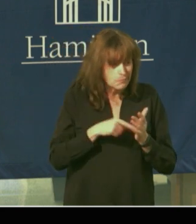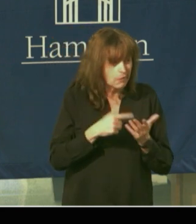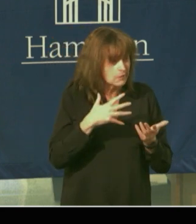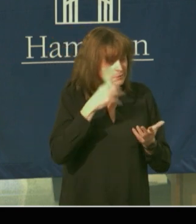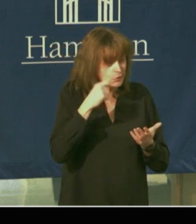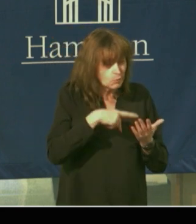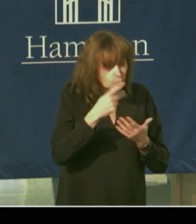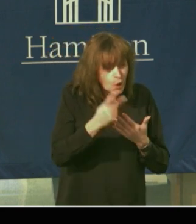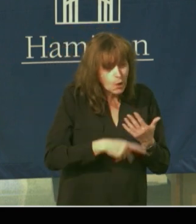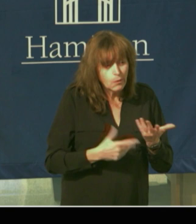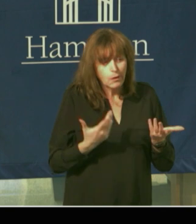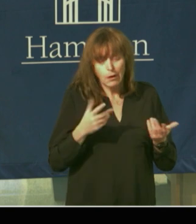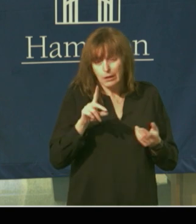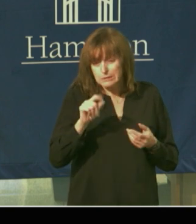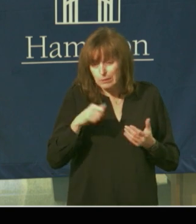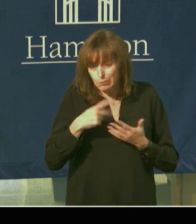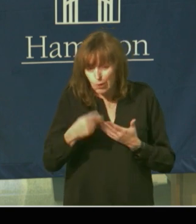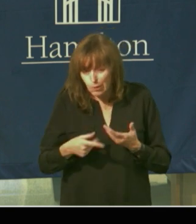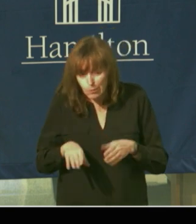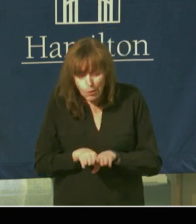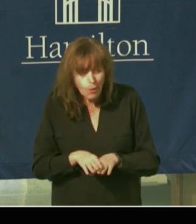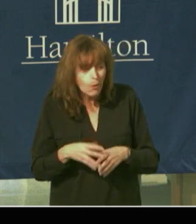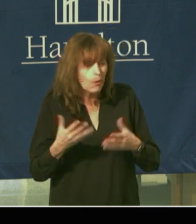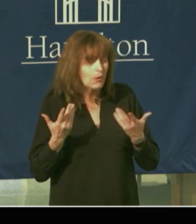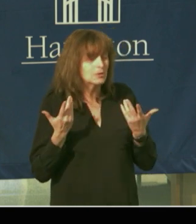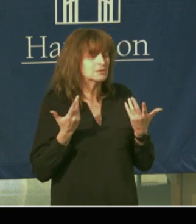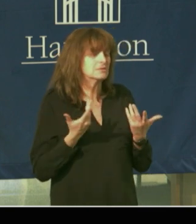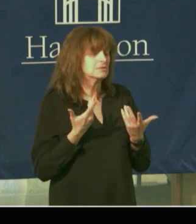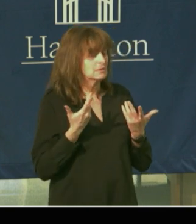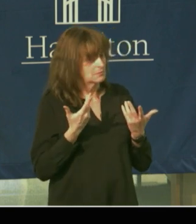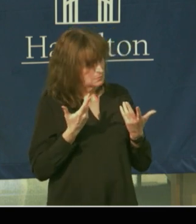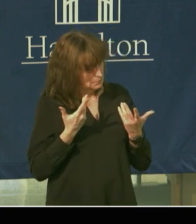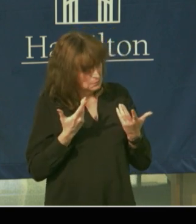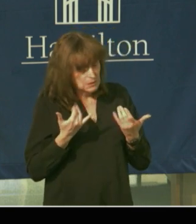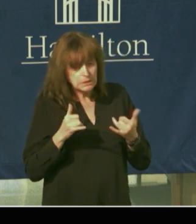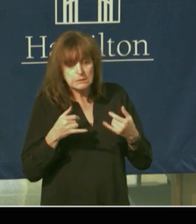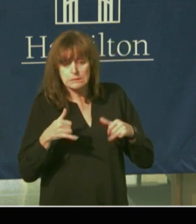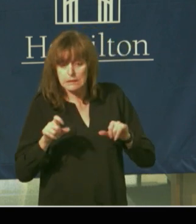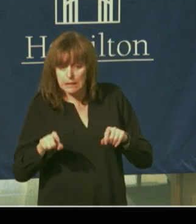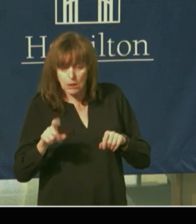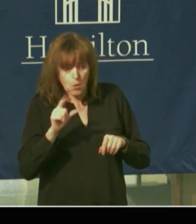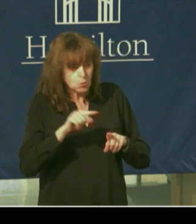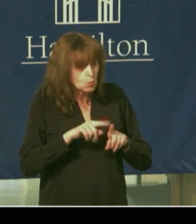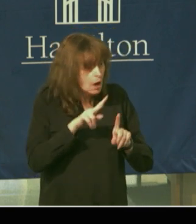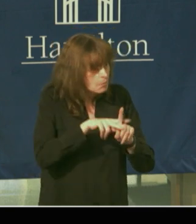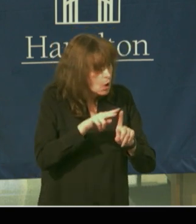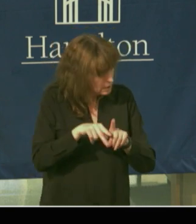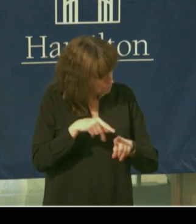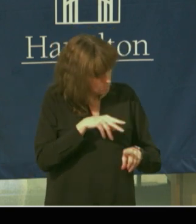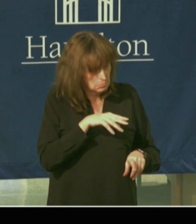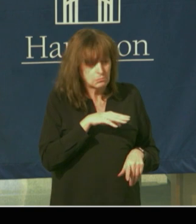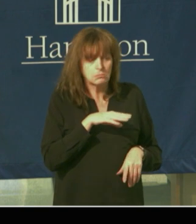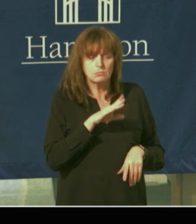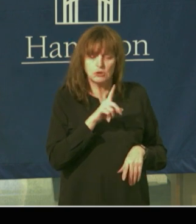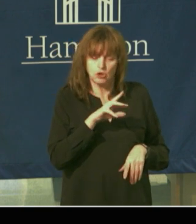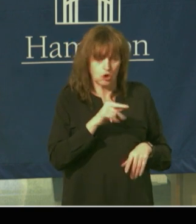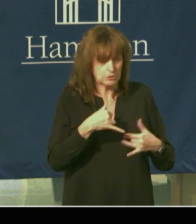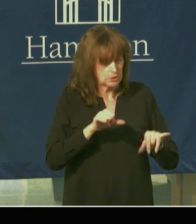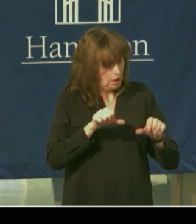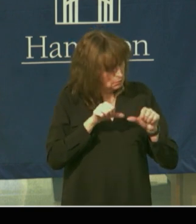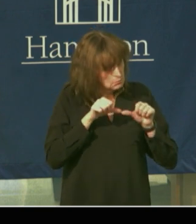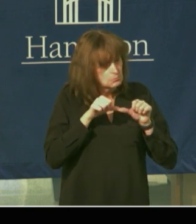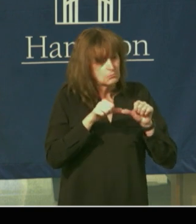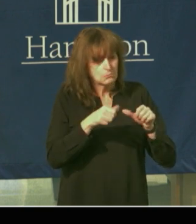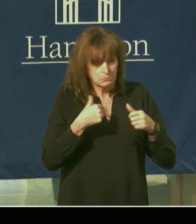lot of transportation of people, though, to their appointments. We need to keep the city going. We need to help residents to do what they need to do. But